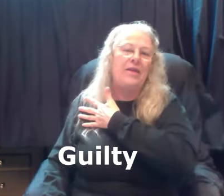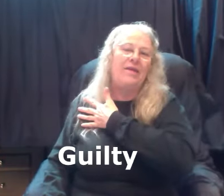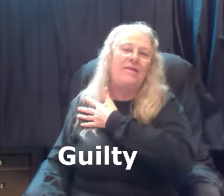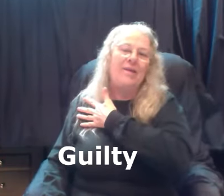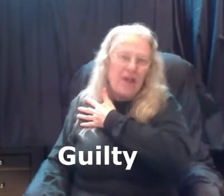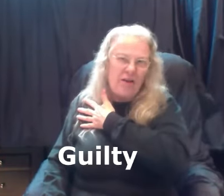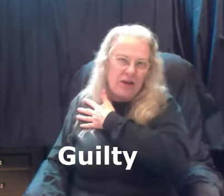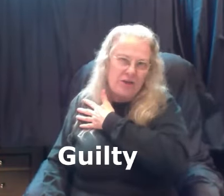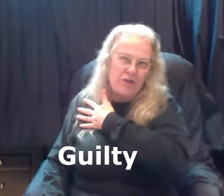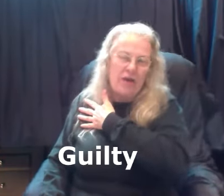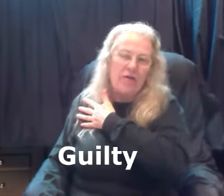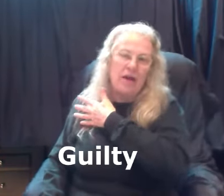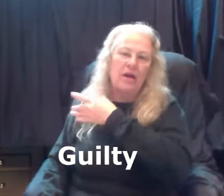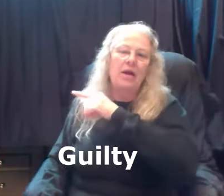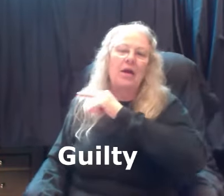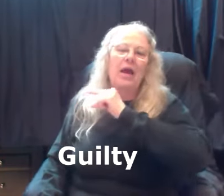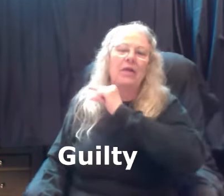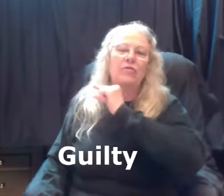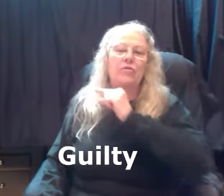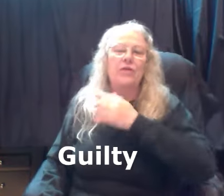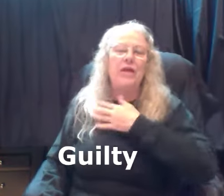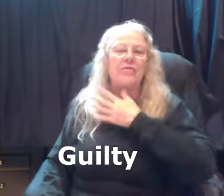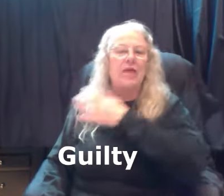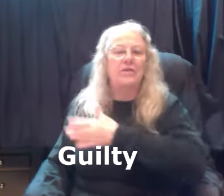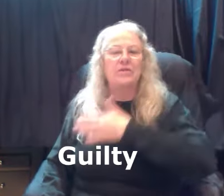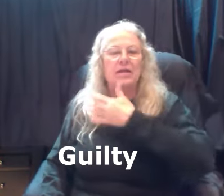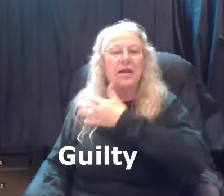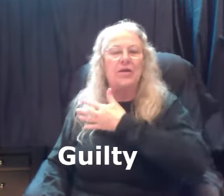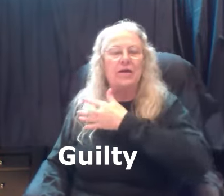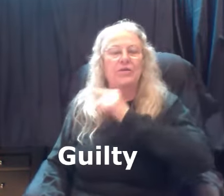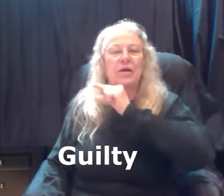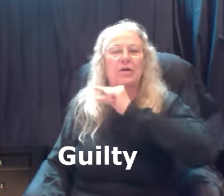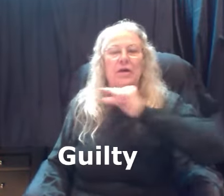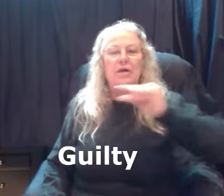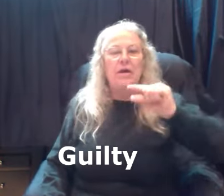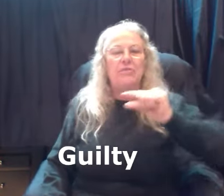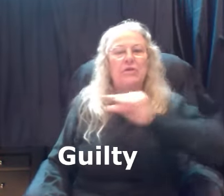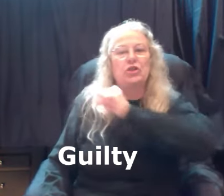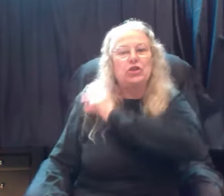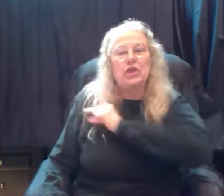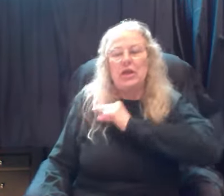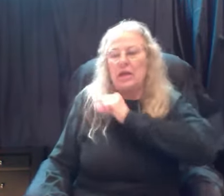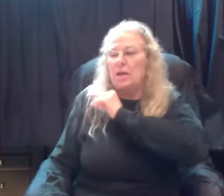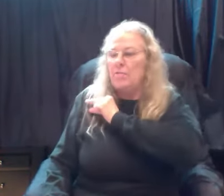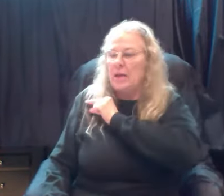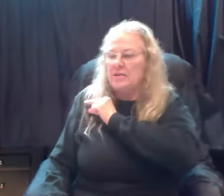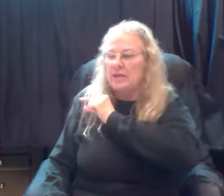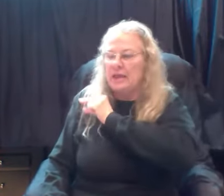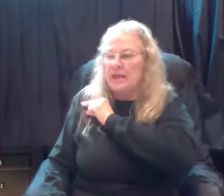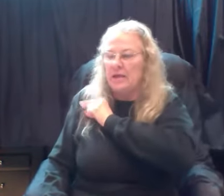character area. And if you think of that as the character area, the G makes the guilty.